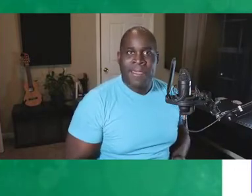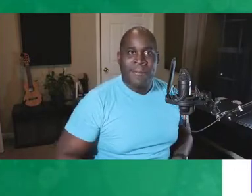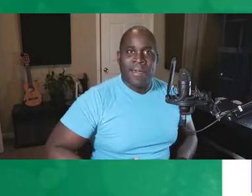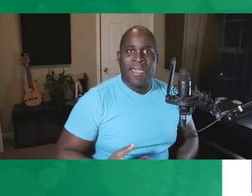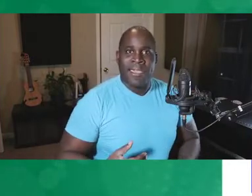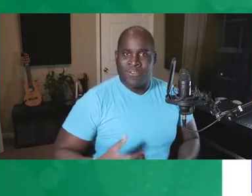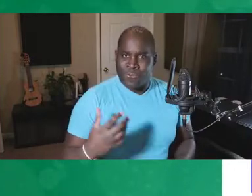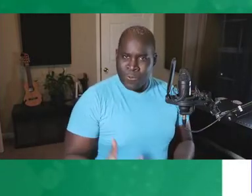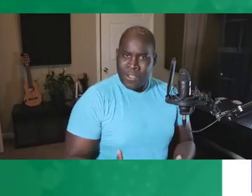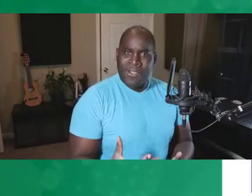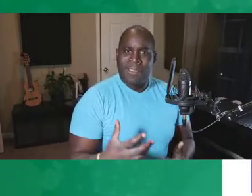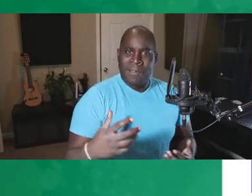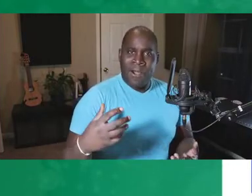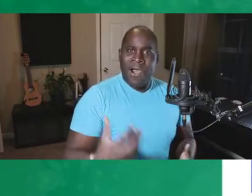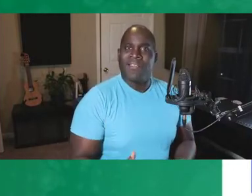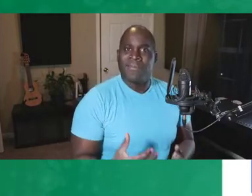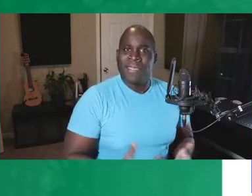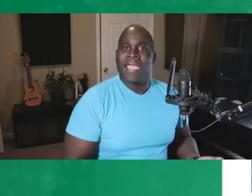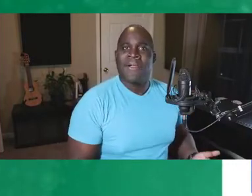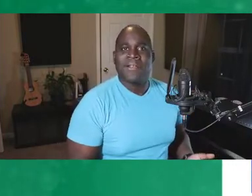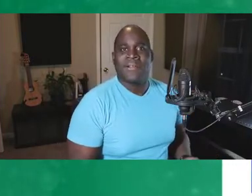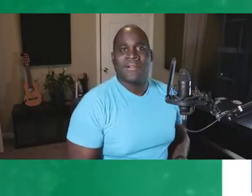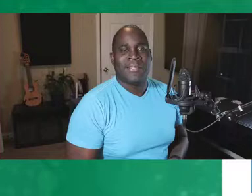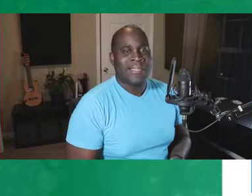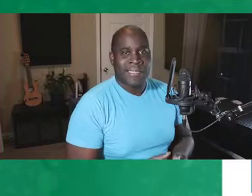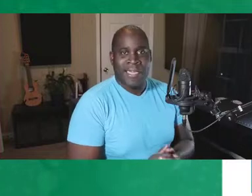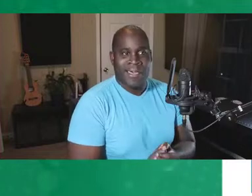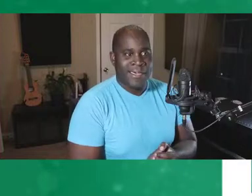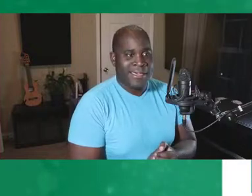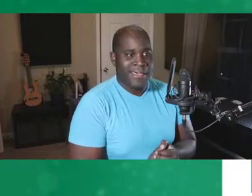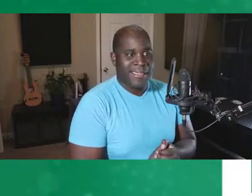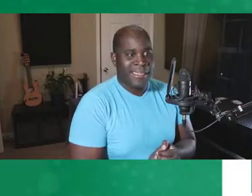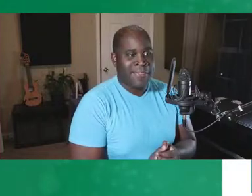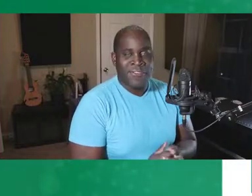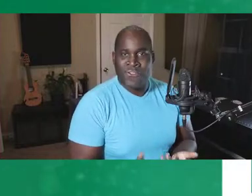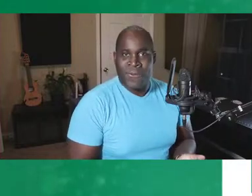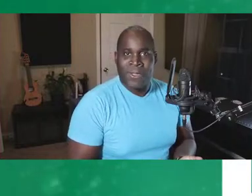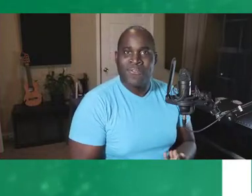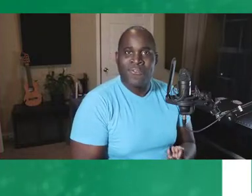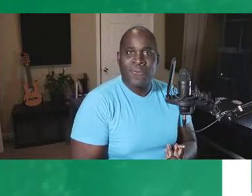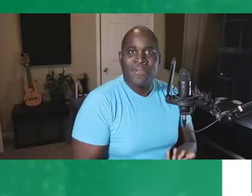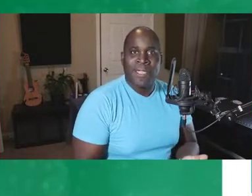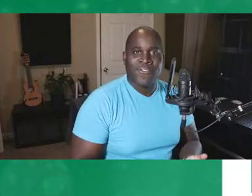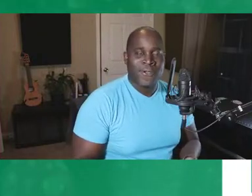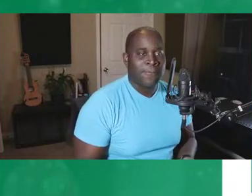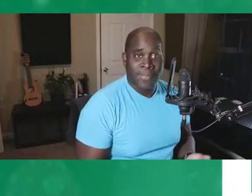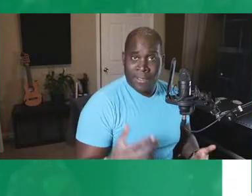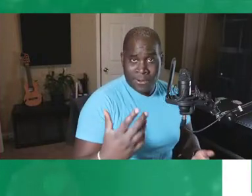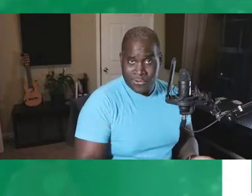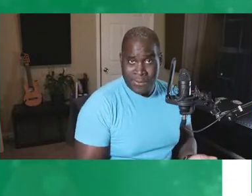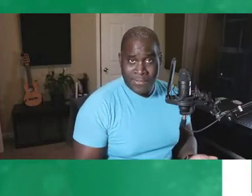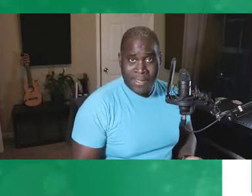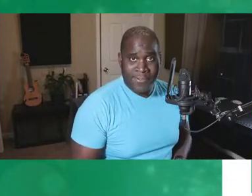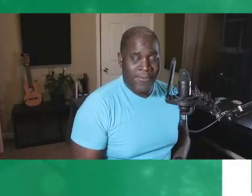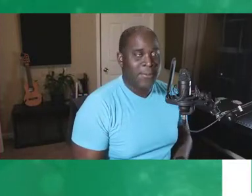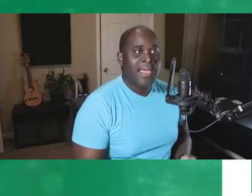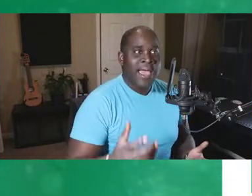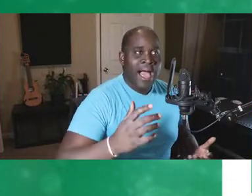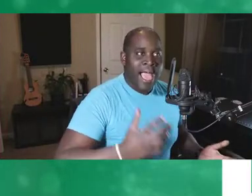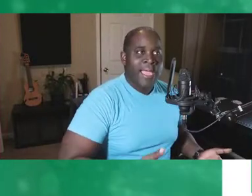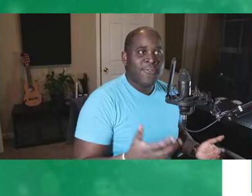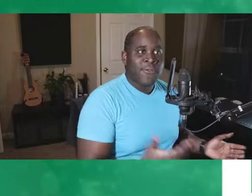signing by a strong, awesome character in this show. It's just a really great show. I want to share it with you guys,